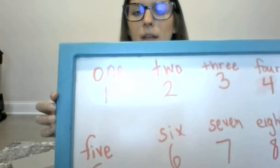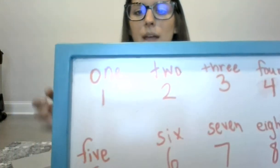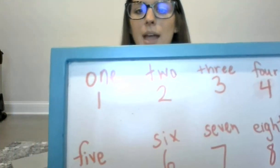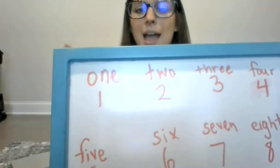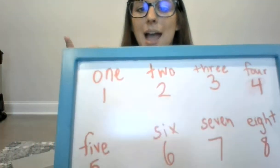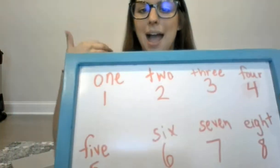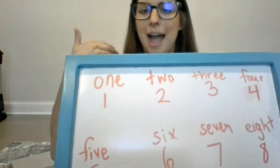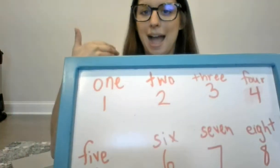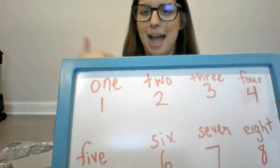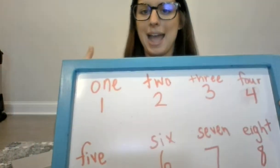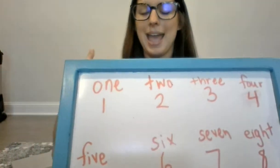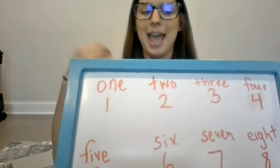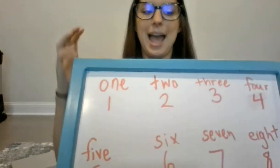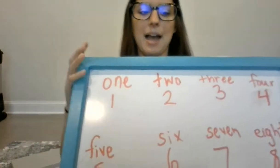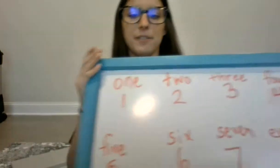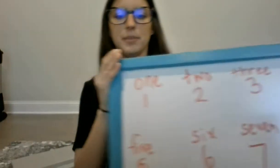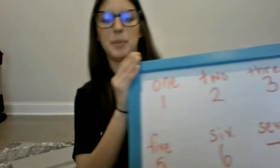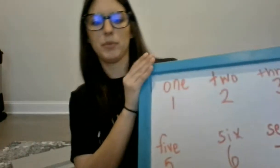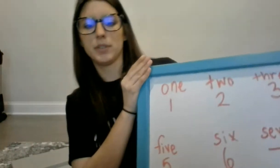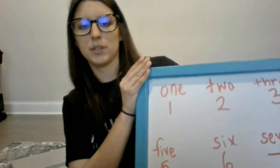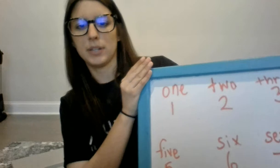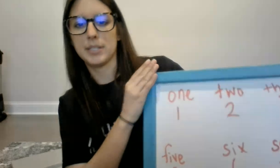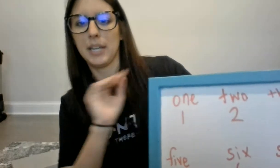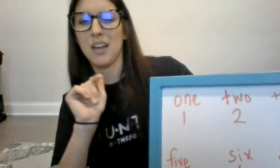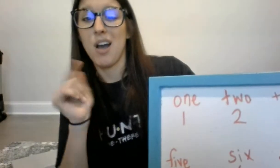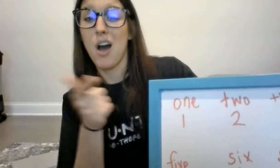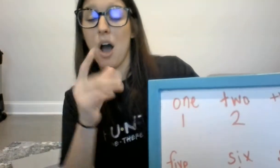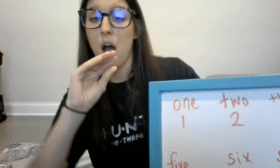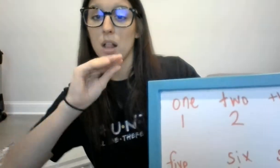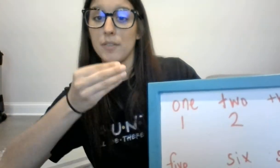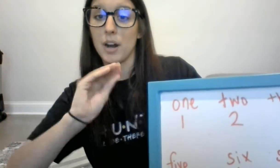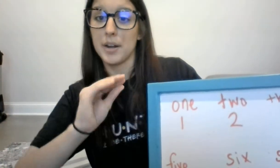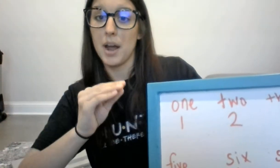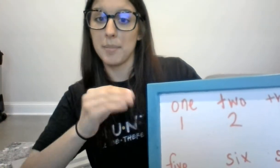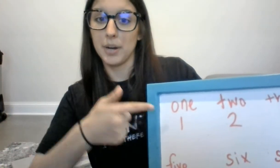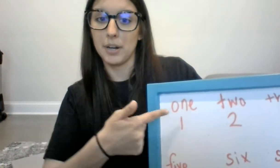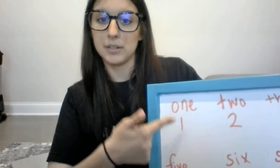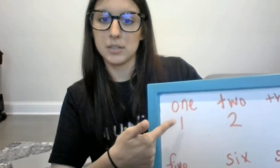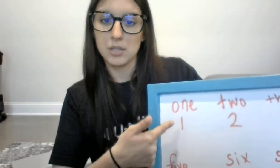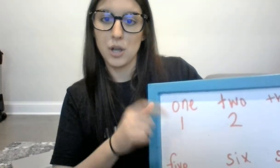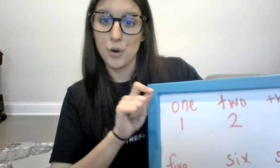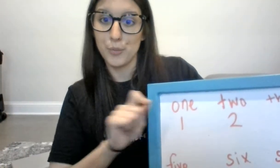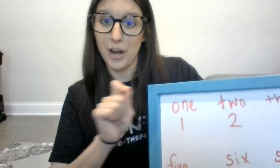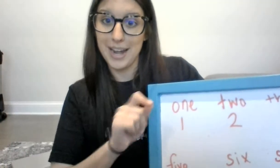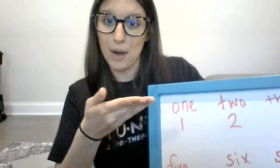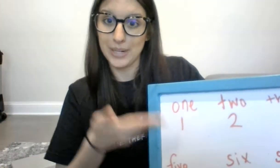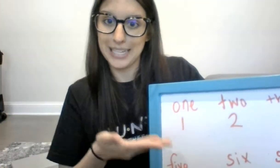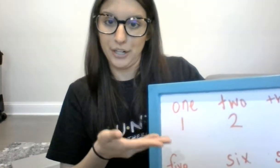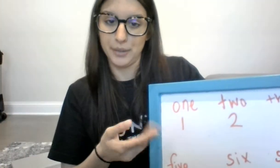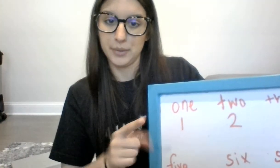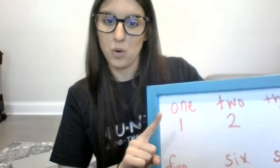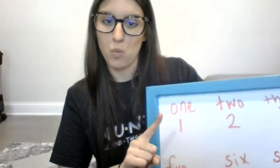I have, let me move this so you can see, all of our numbers written out here.